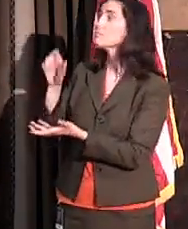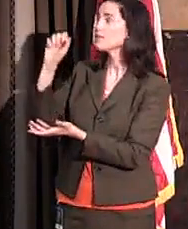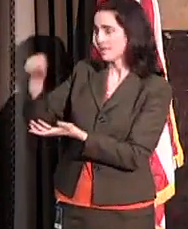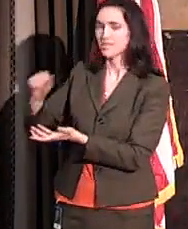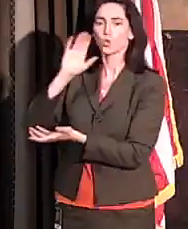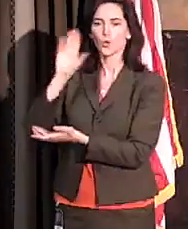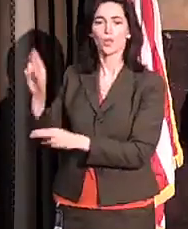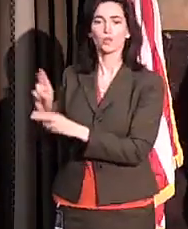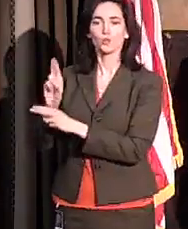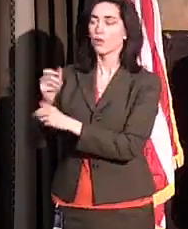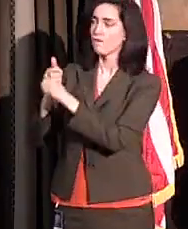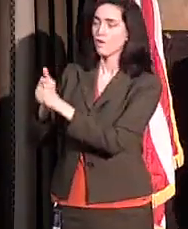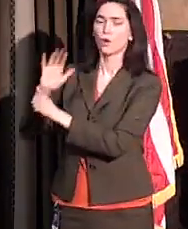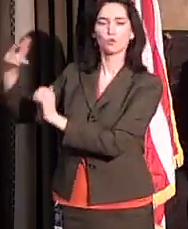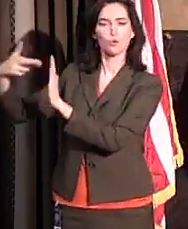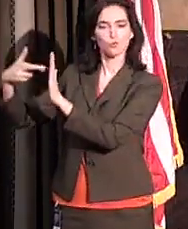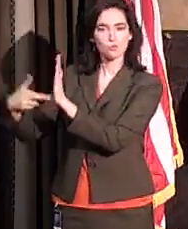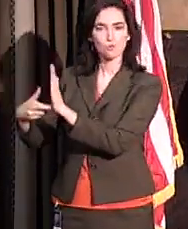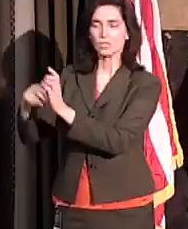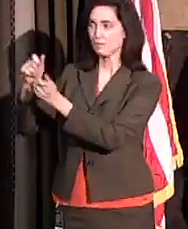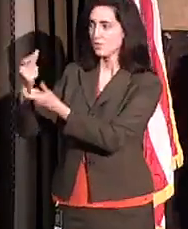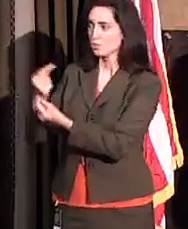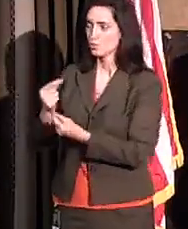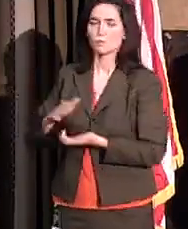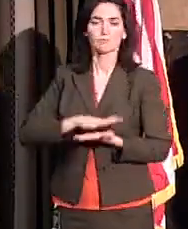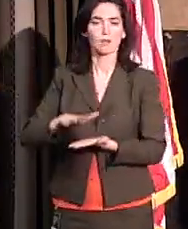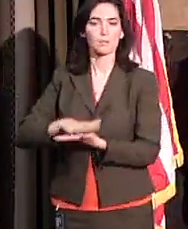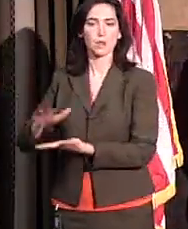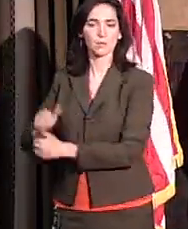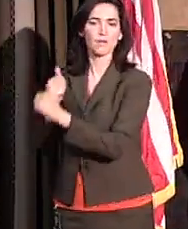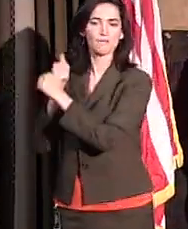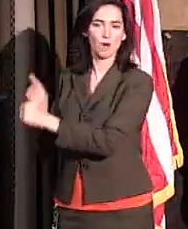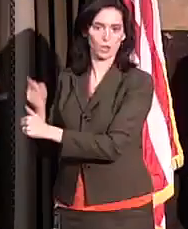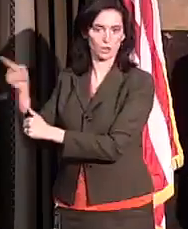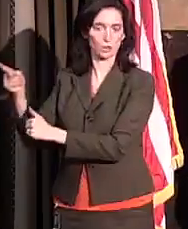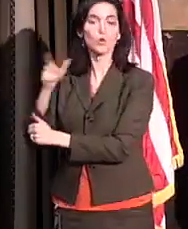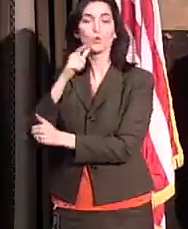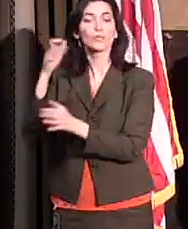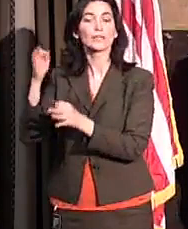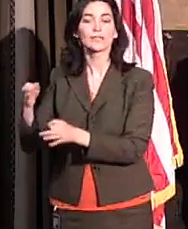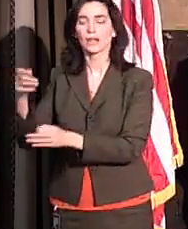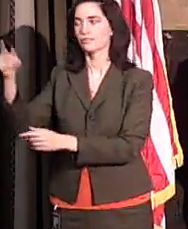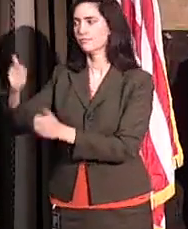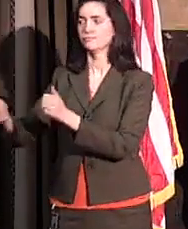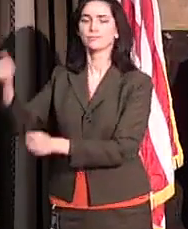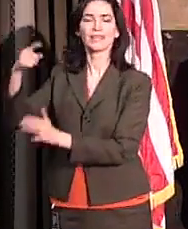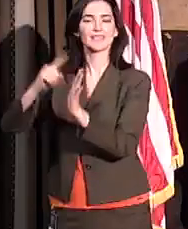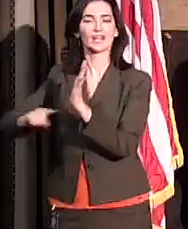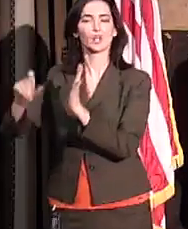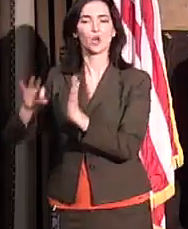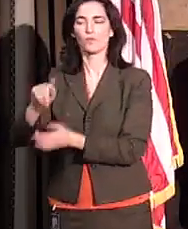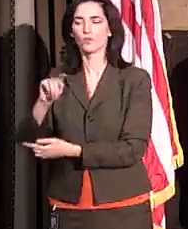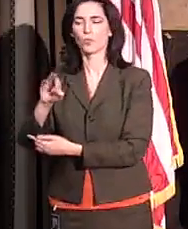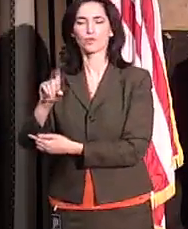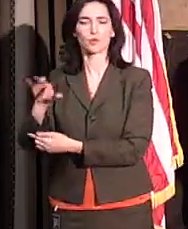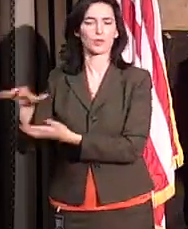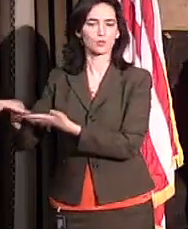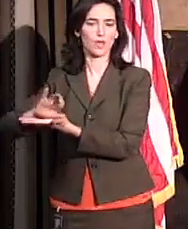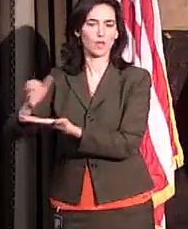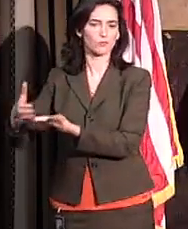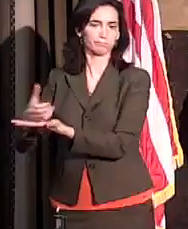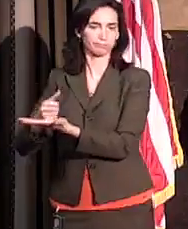accordance with the rules and the guidance that get promulgated by the Secretary of the Treasury. And I've